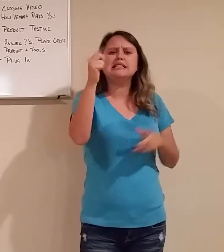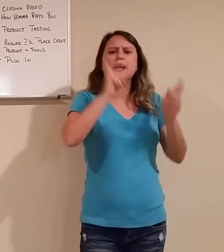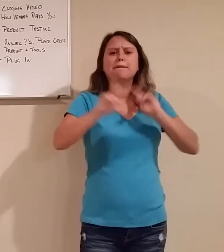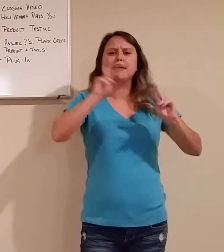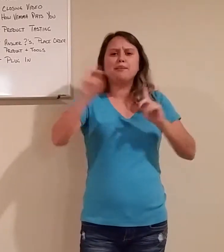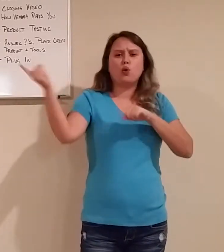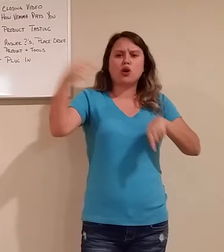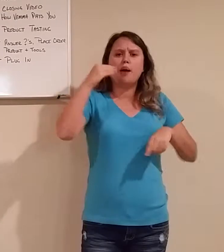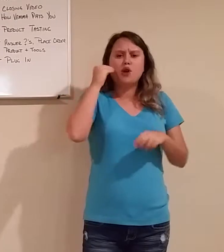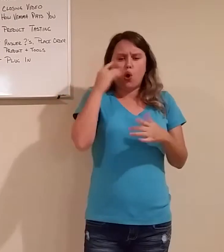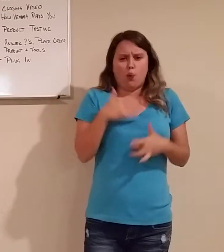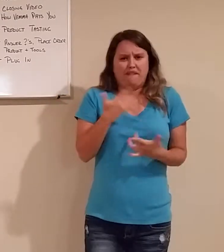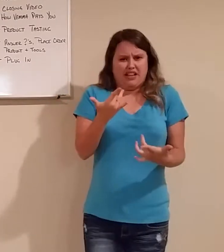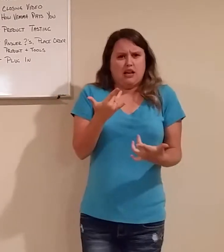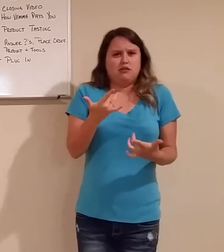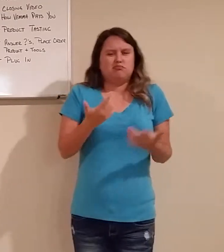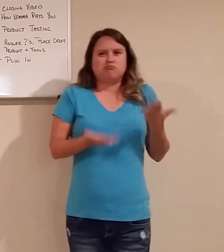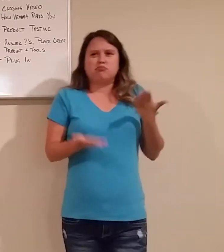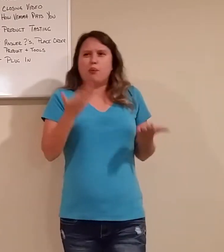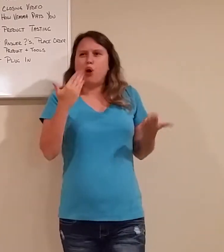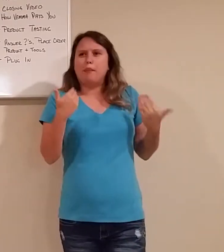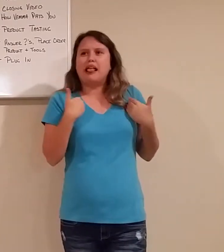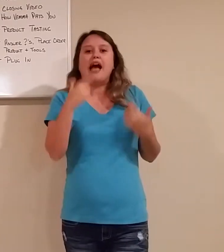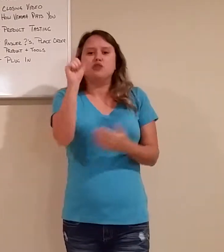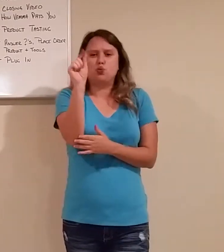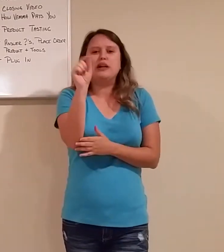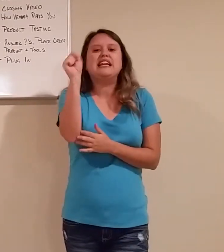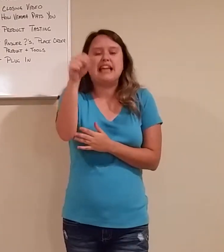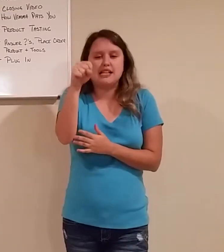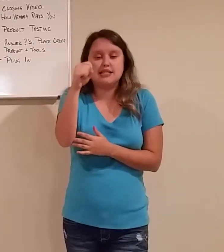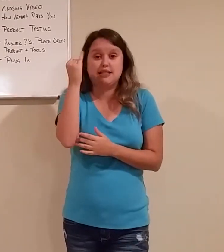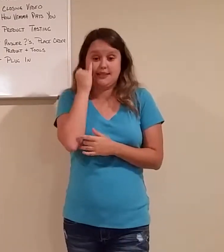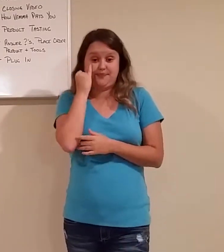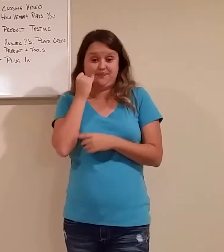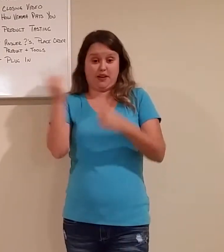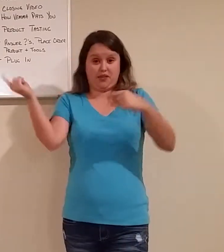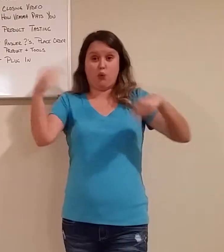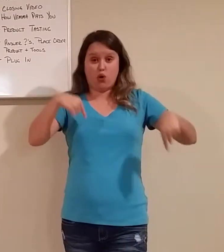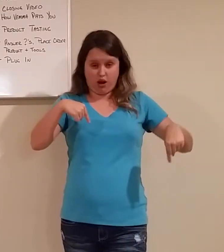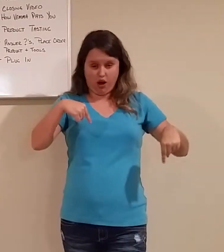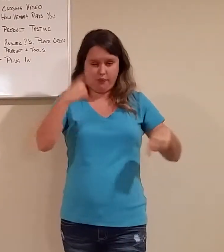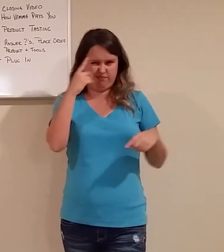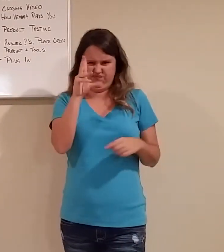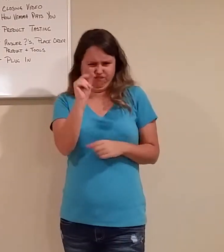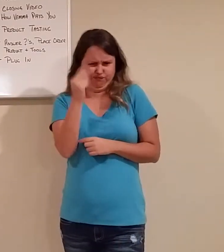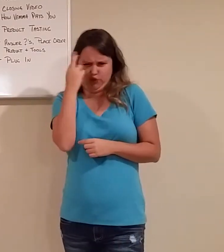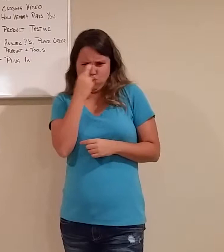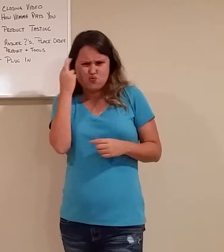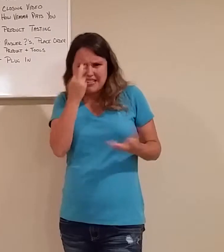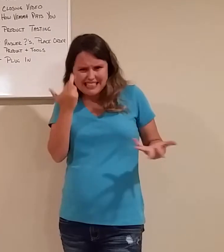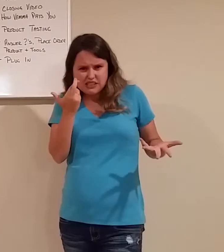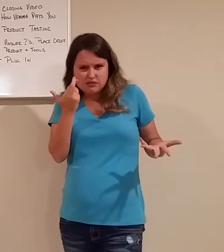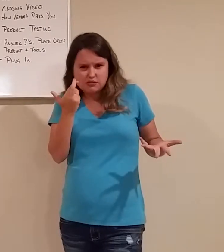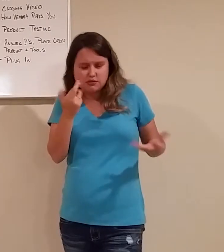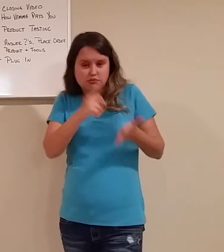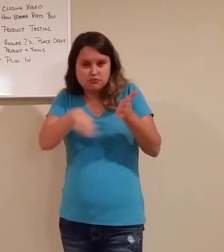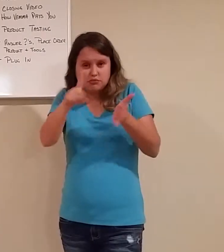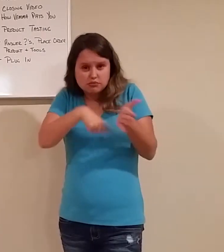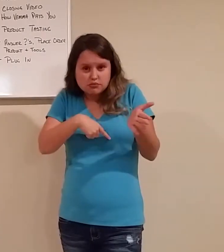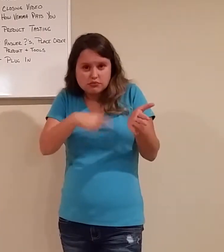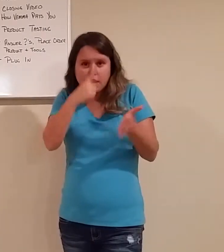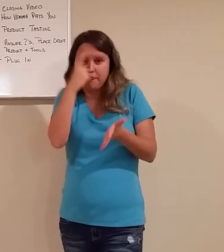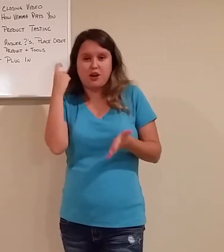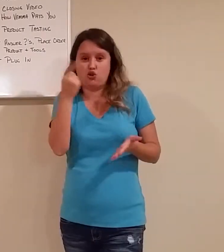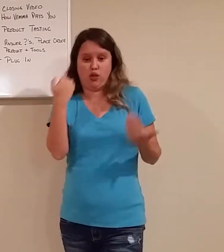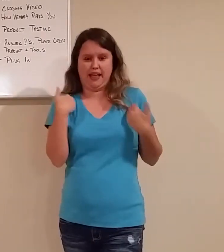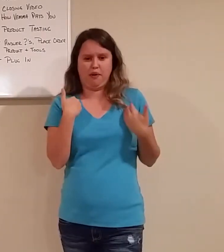we want to probably have 20 yeses that are going to come for no reason whatsoever will they cancel. Because you're